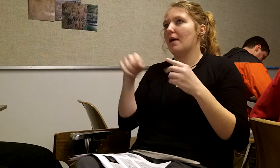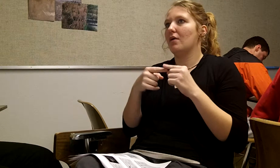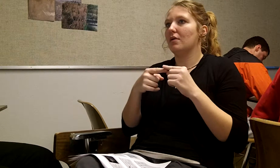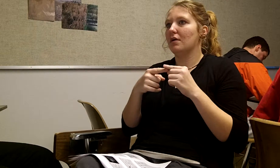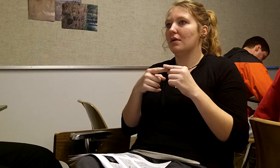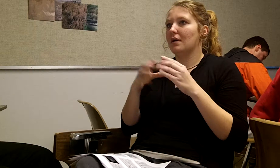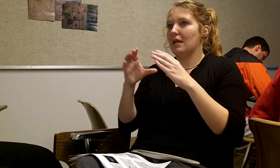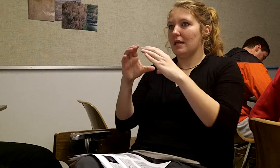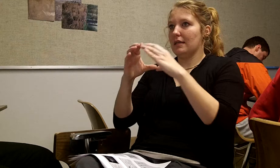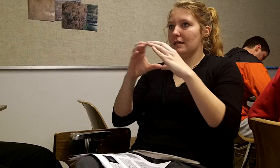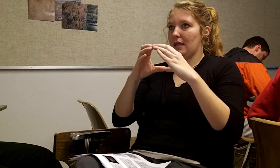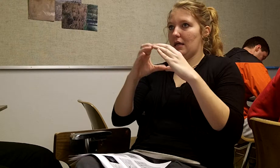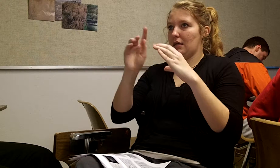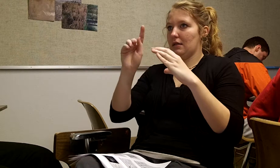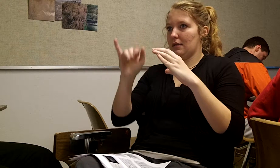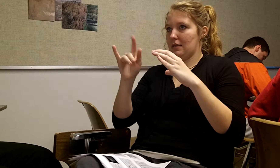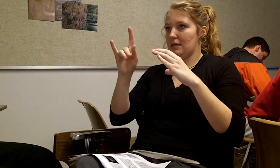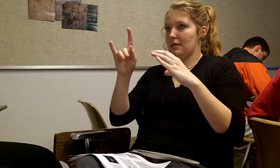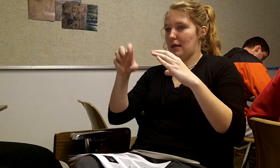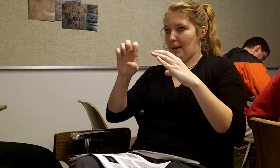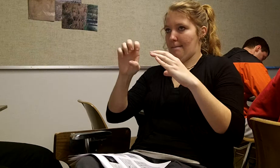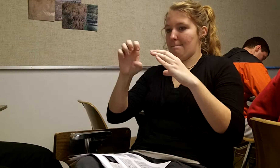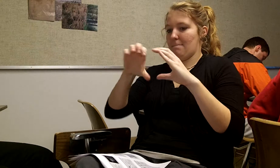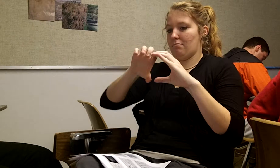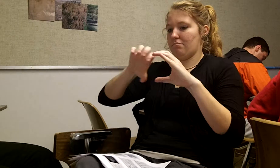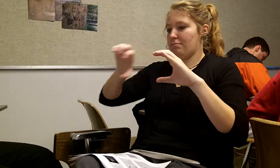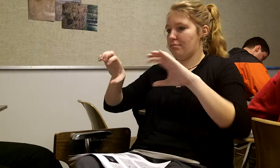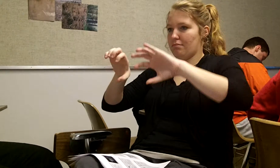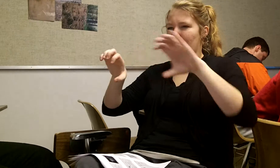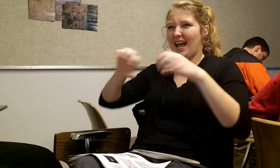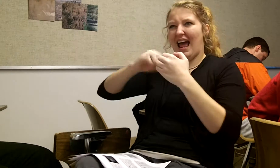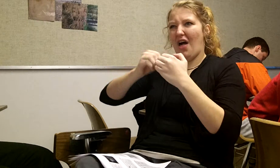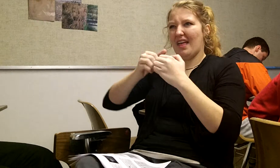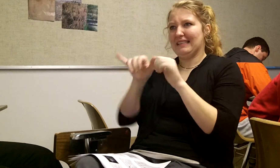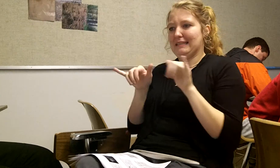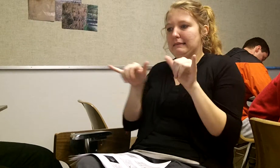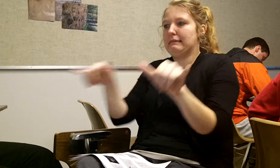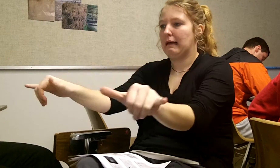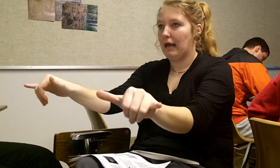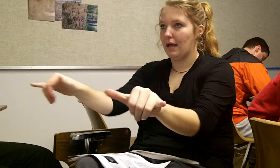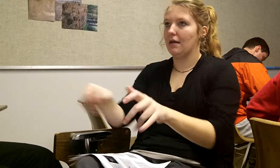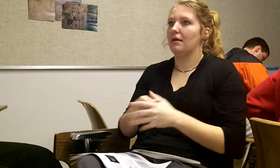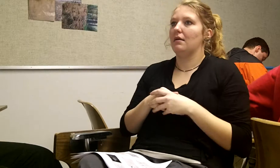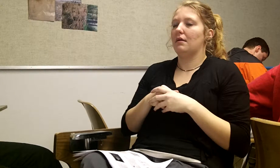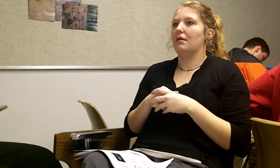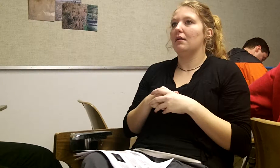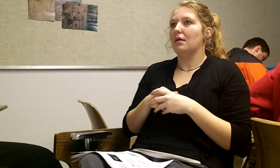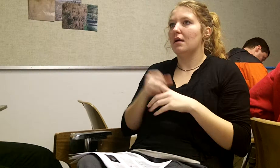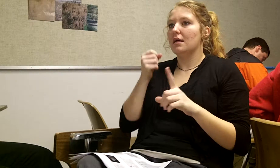cell type they're going to become. In other words, they've differentiated. How do they maintain that? The signal comes in and tells them, become a certain type of